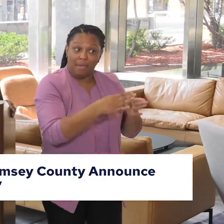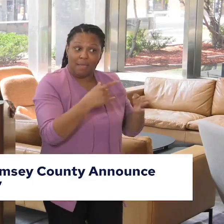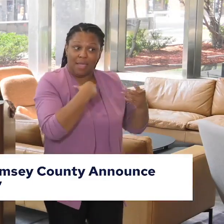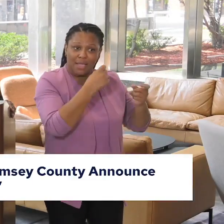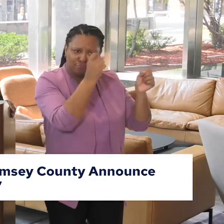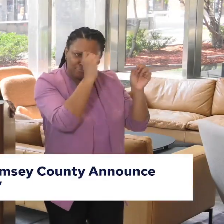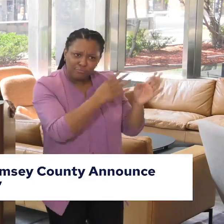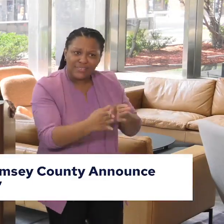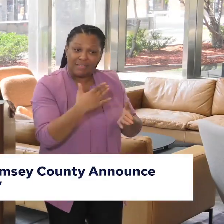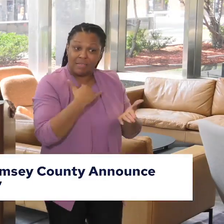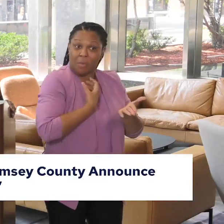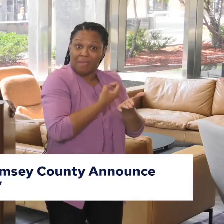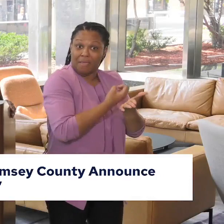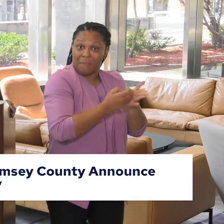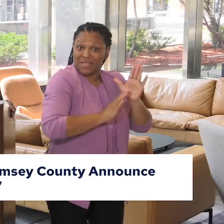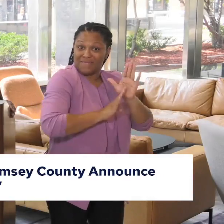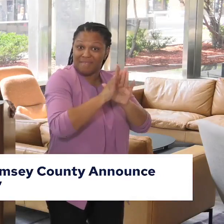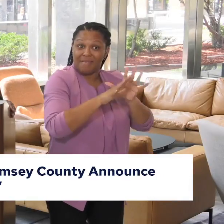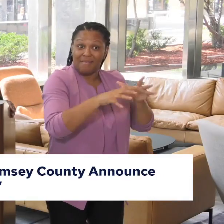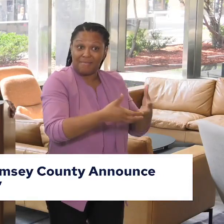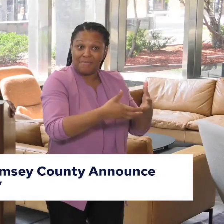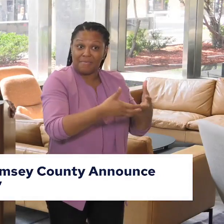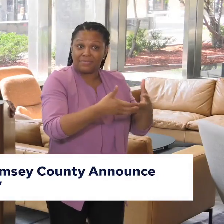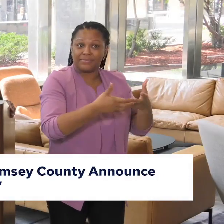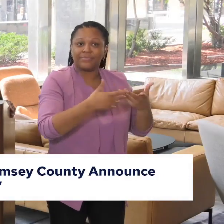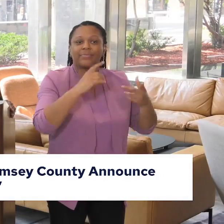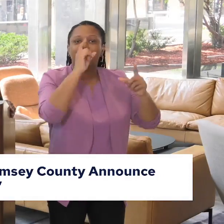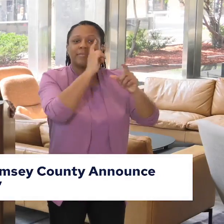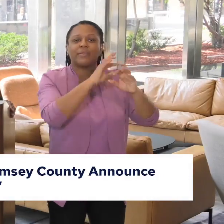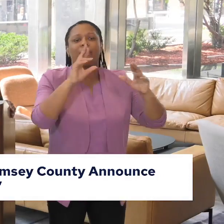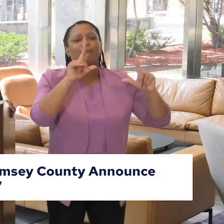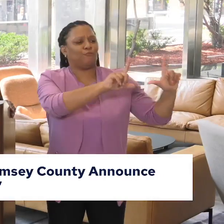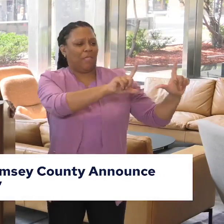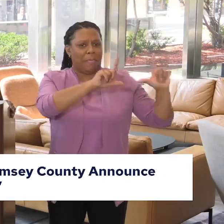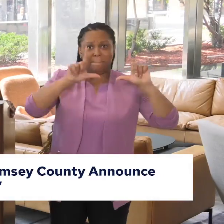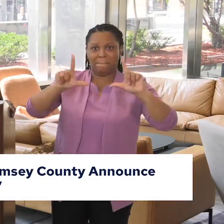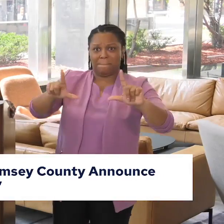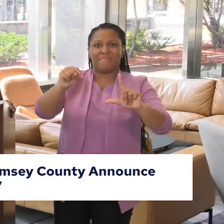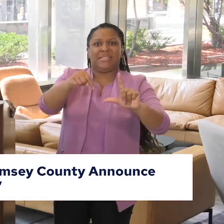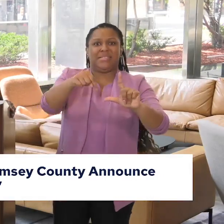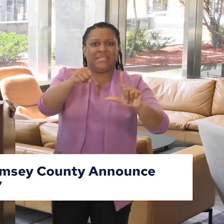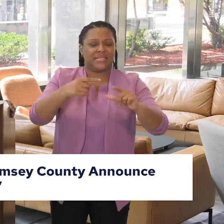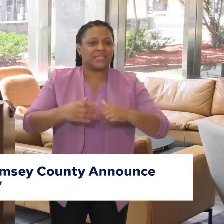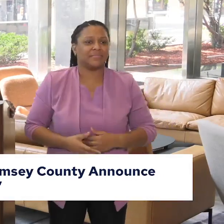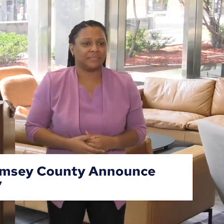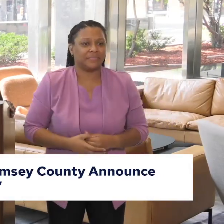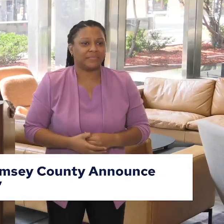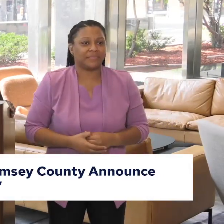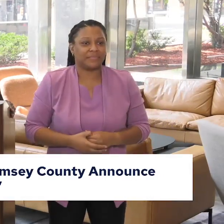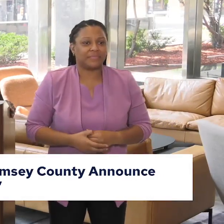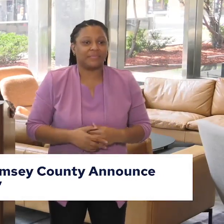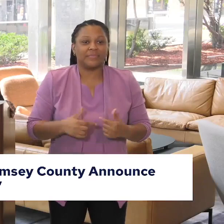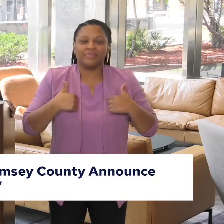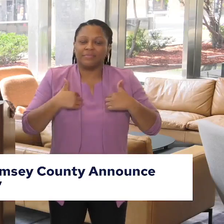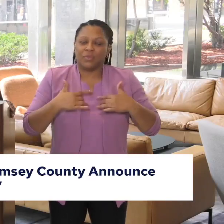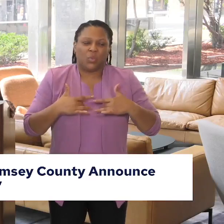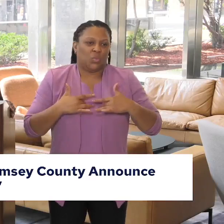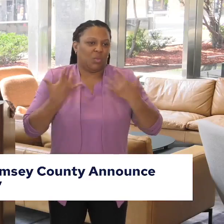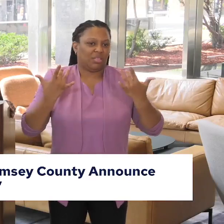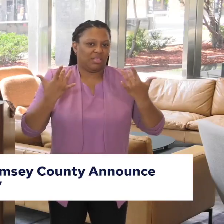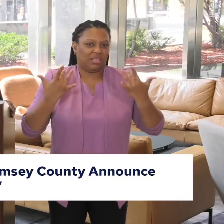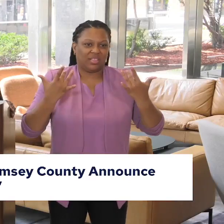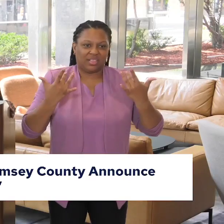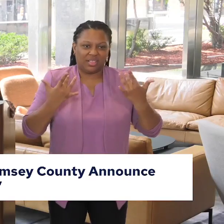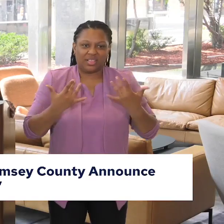economic development framework. We are excited. We are so excited to see the